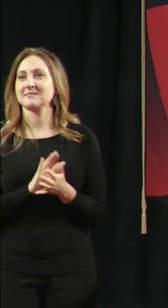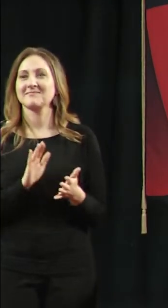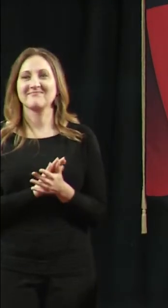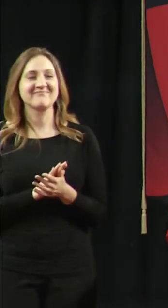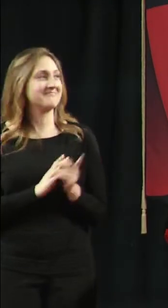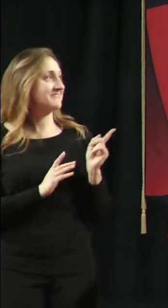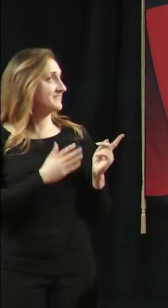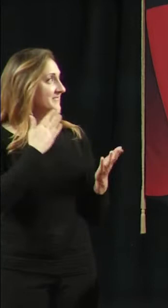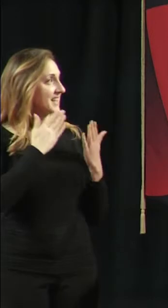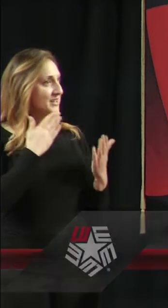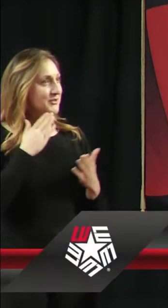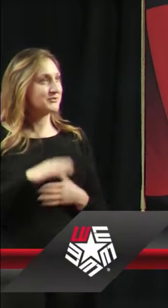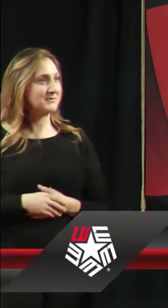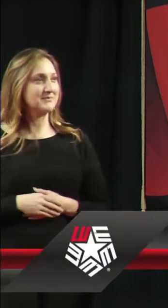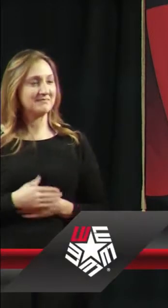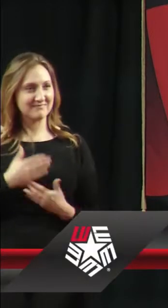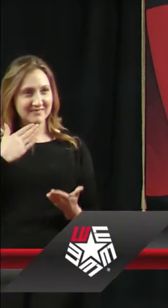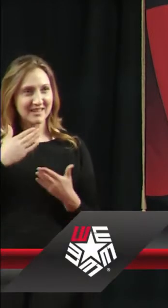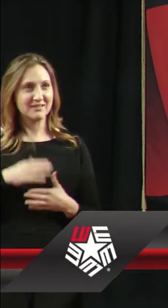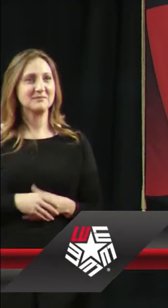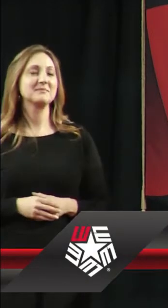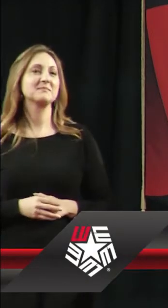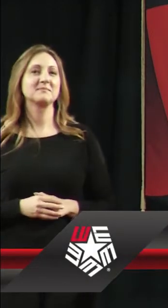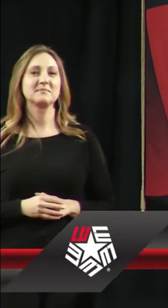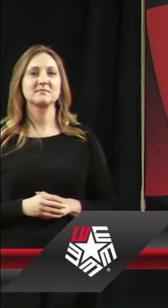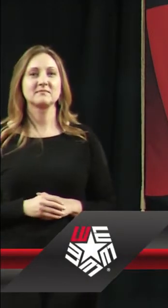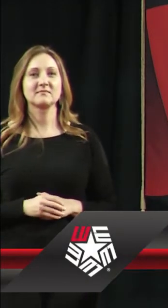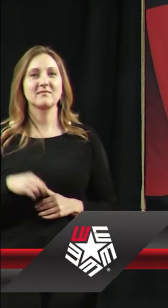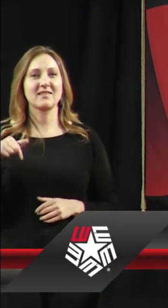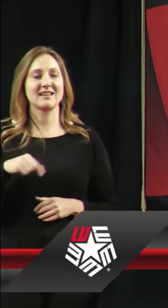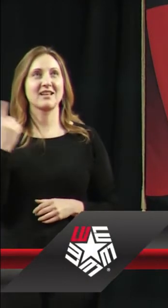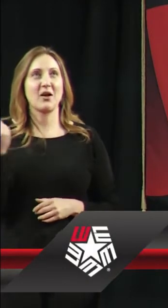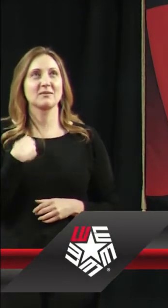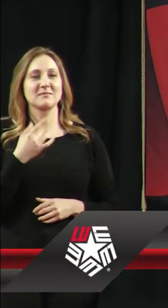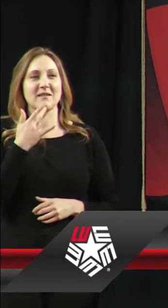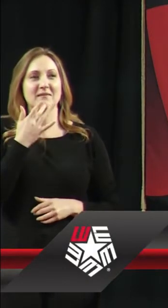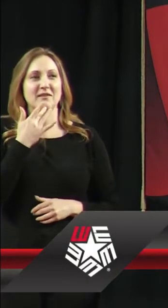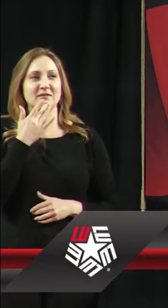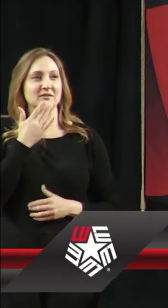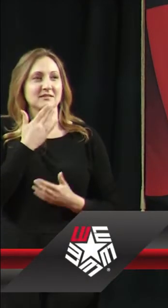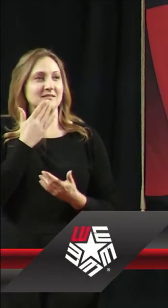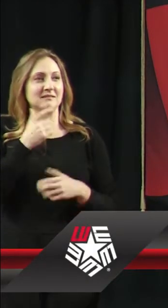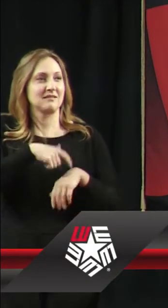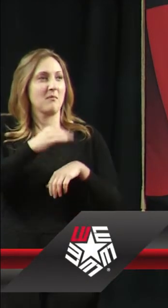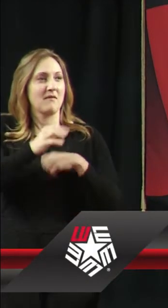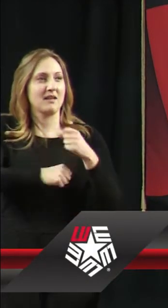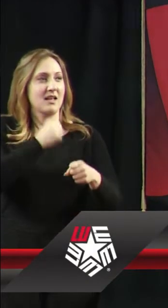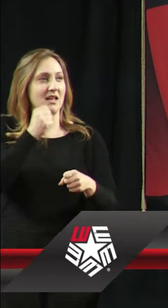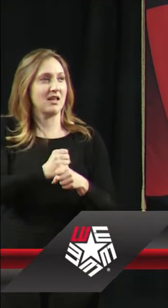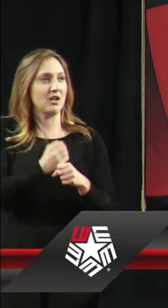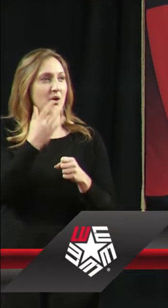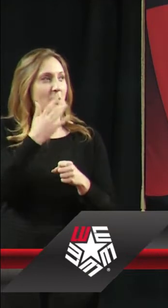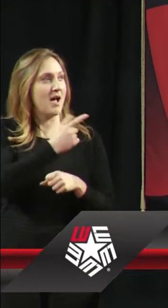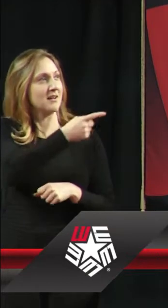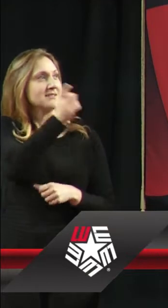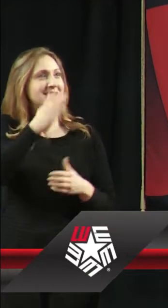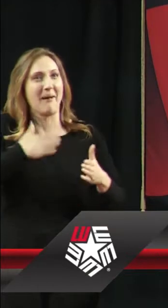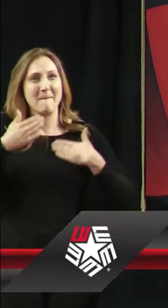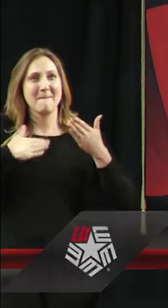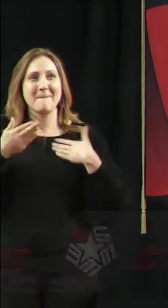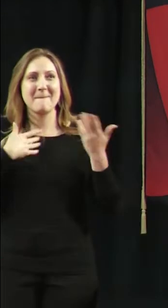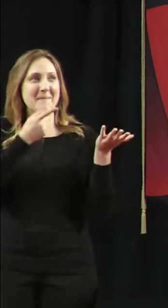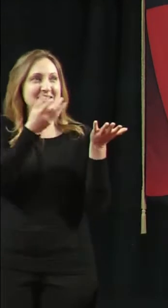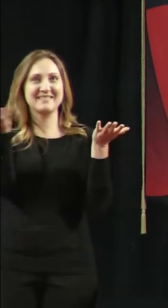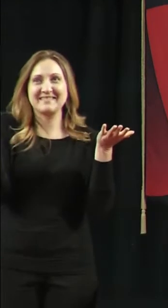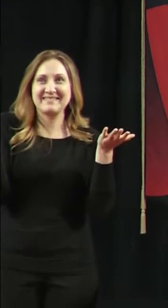Well, thank you, Dr. Bernazzani. This is always my favorite time of the year. There's so many happy people